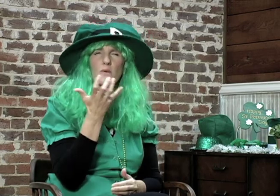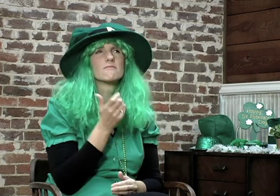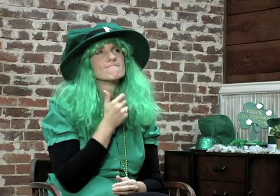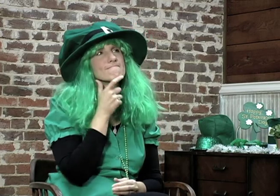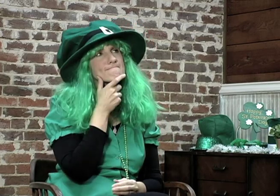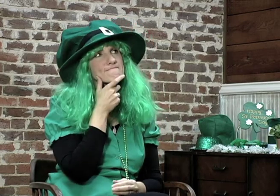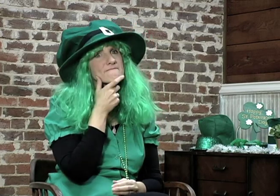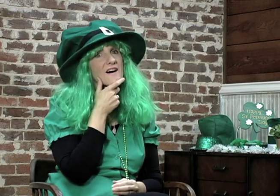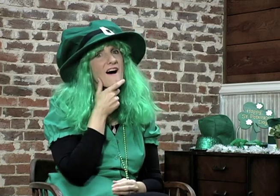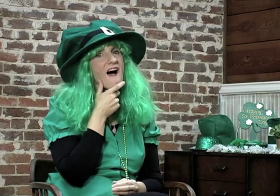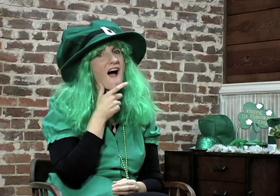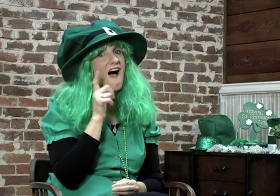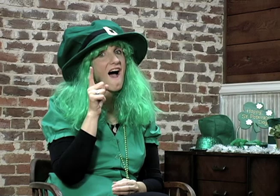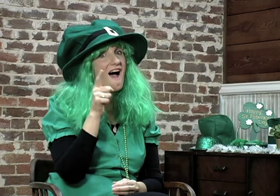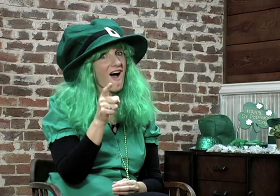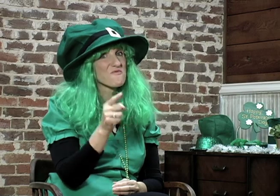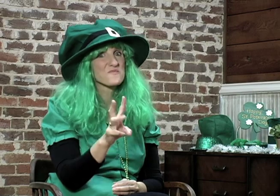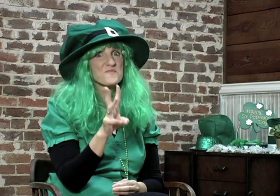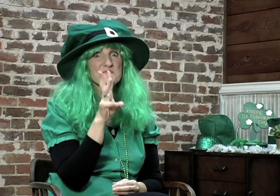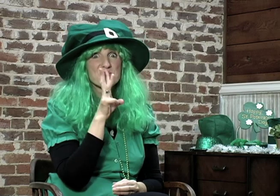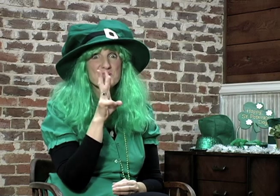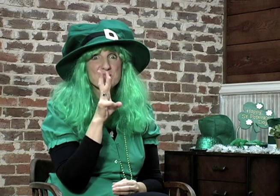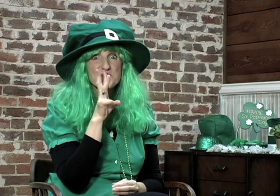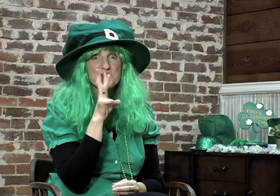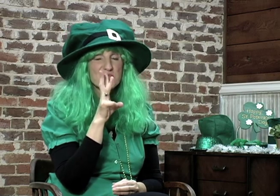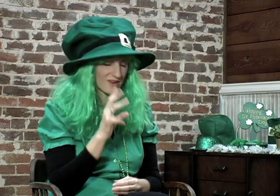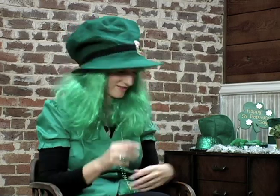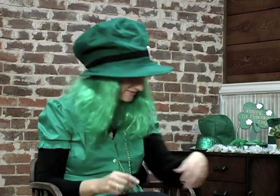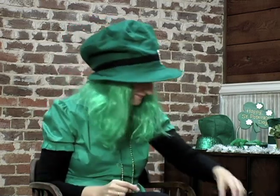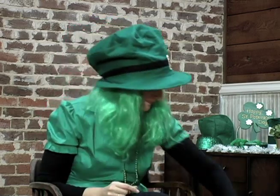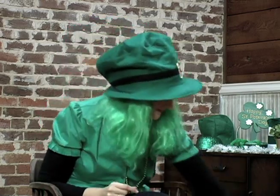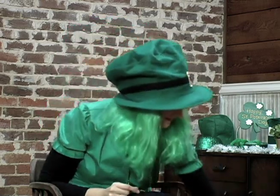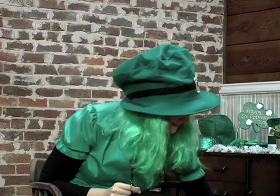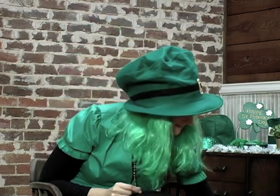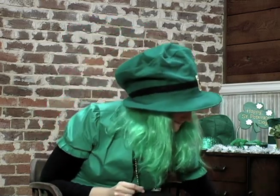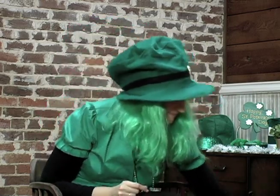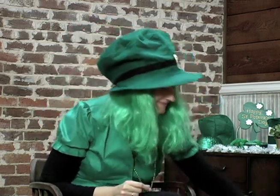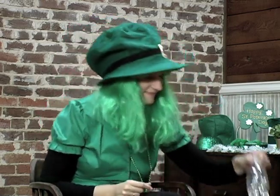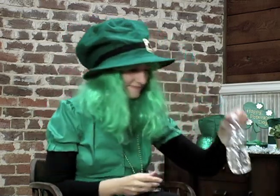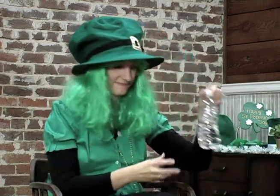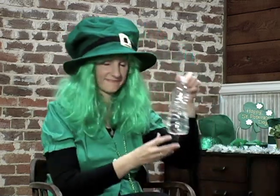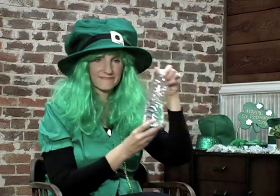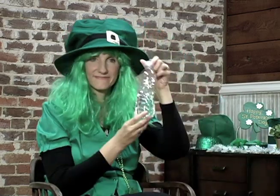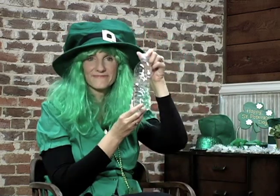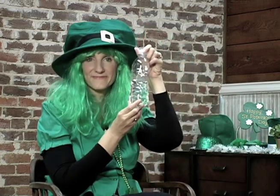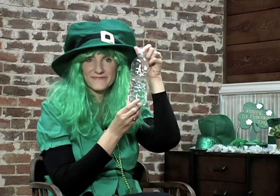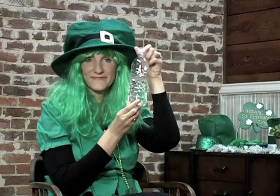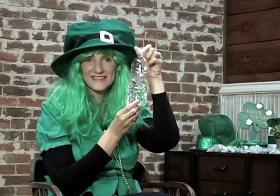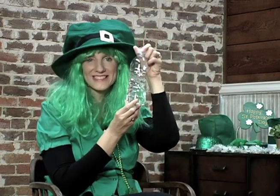we see that God wants us to understand his word. And I have something I want to share with you.